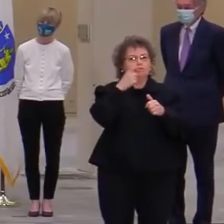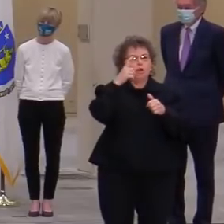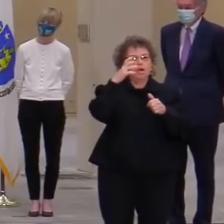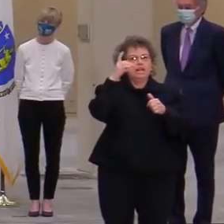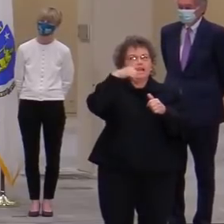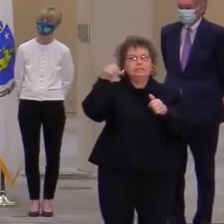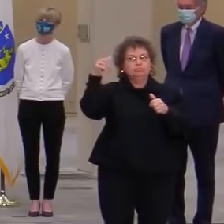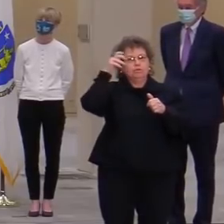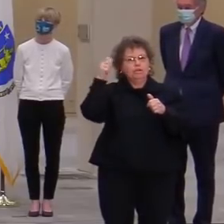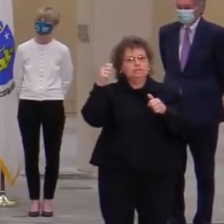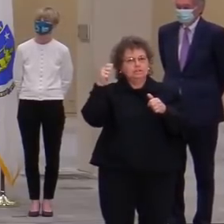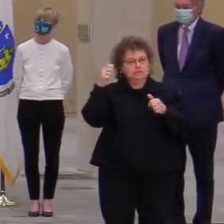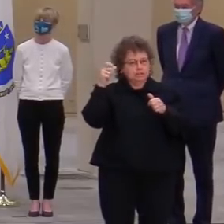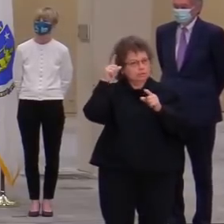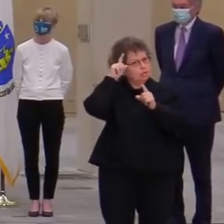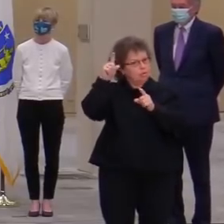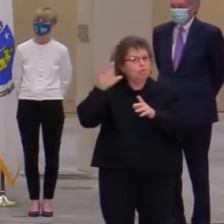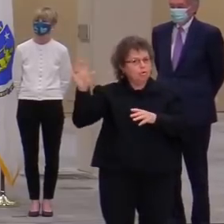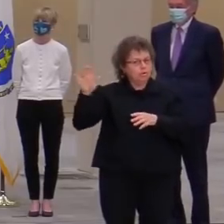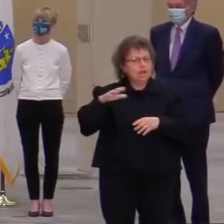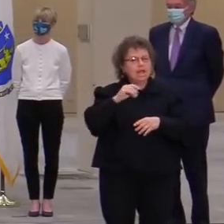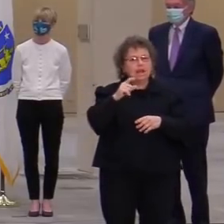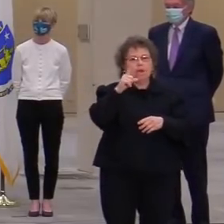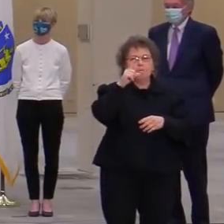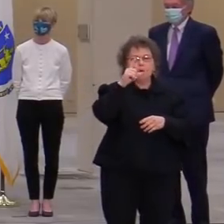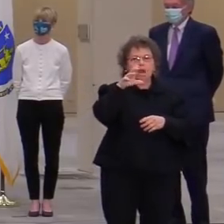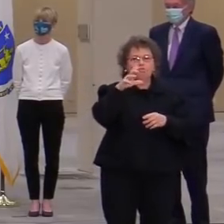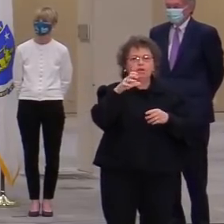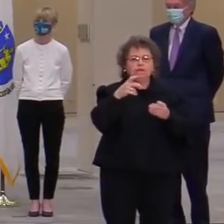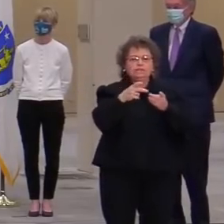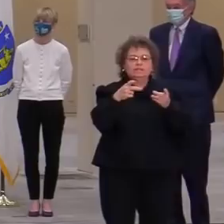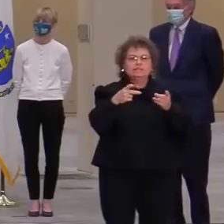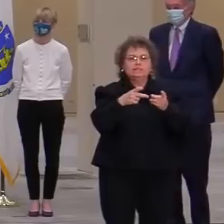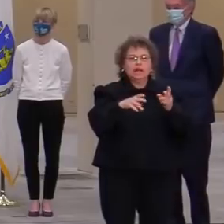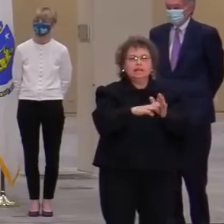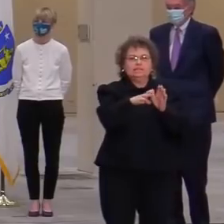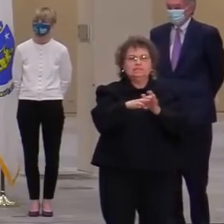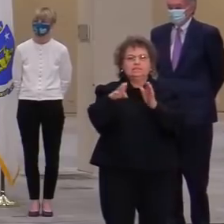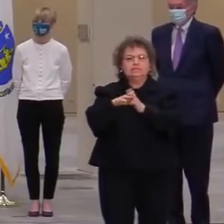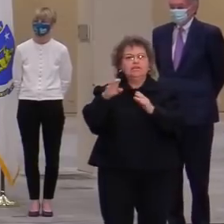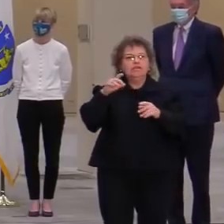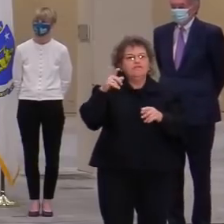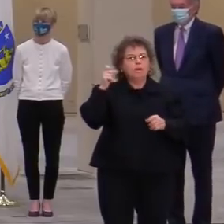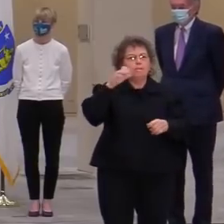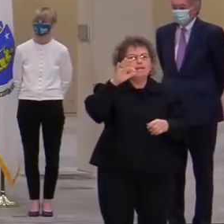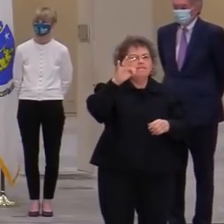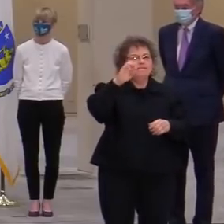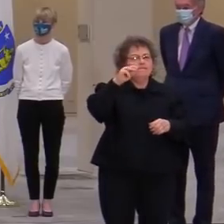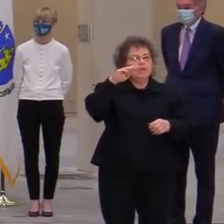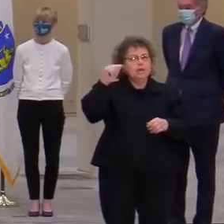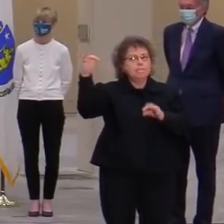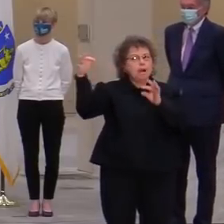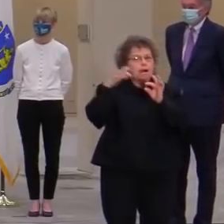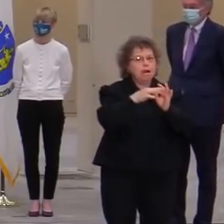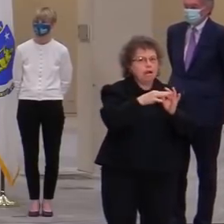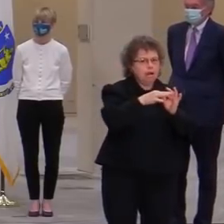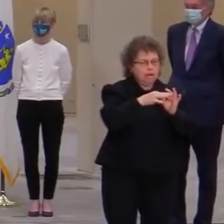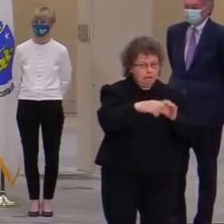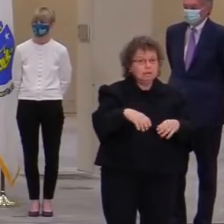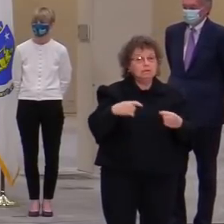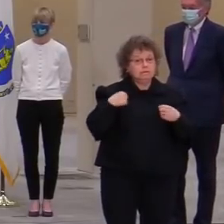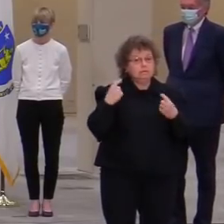you provided a goal of establishing 100 sites in the first 30 days to FEMA to assist in this. Since then, we